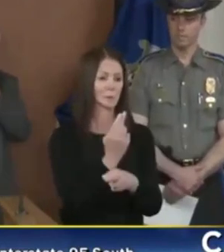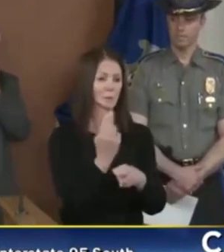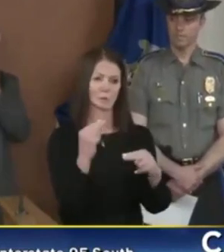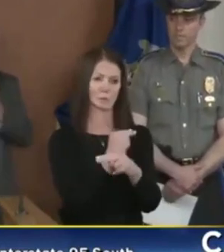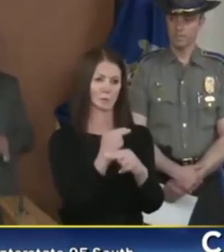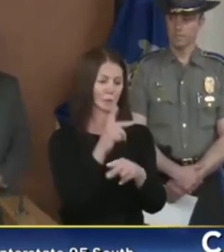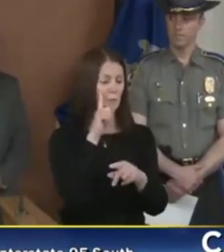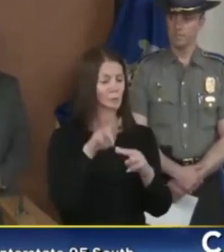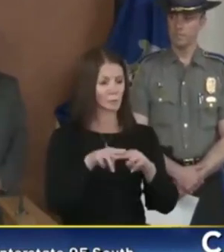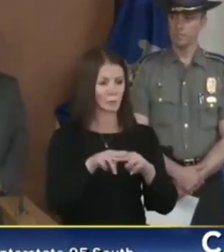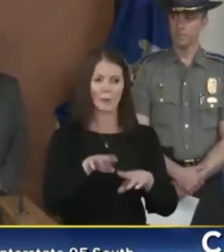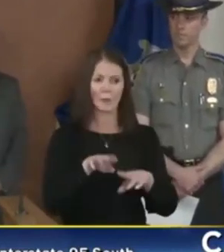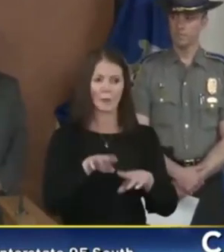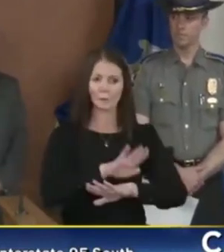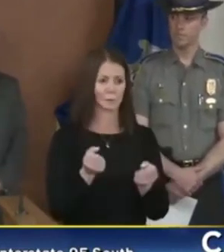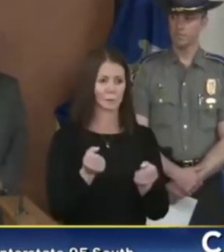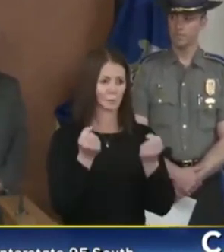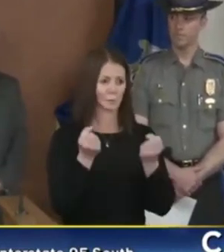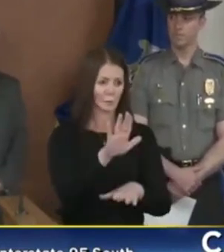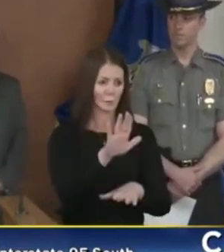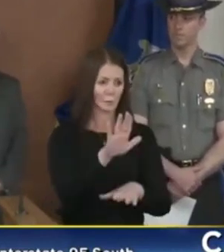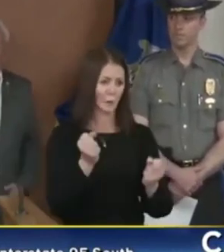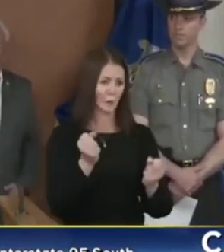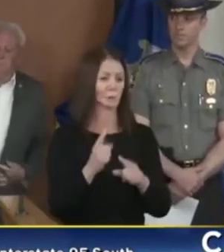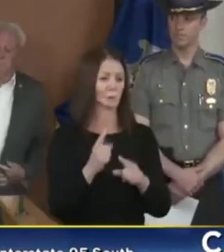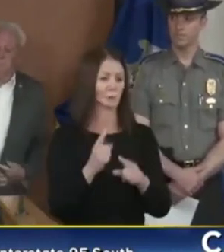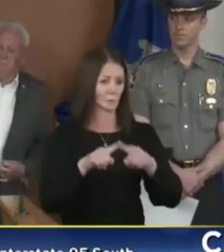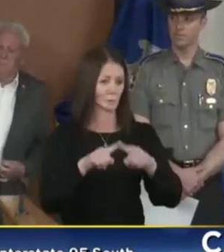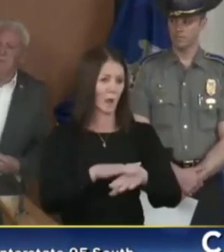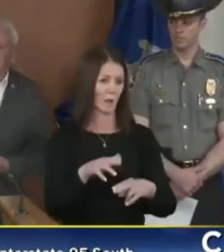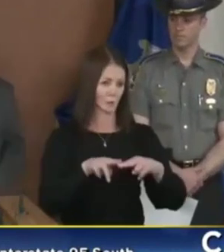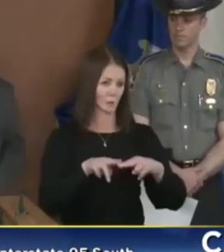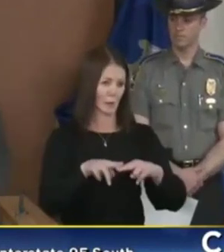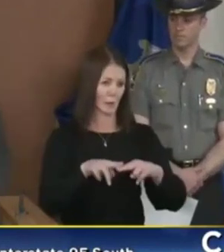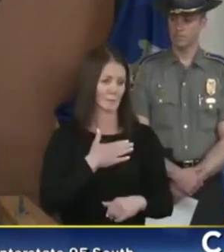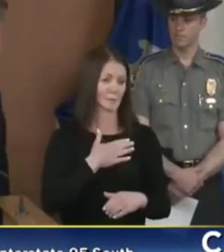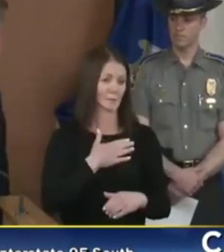cars. With that, I'd like to introduce to you Harry Rilling, the great mayor of Norwalk.